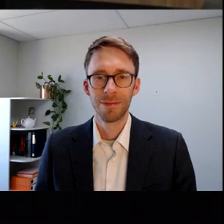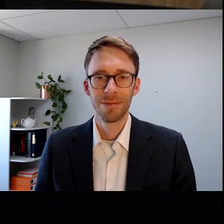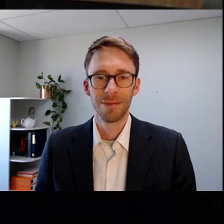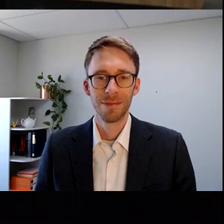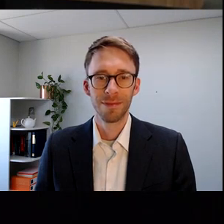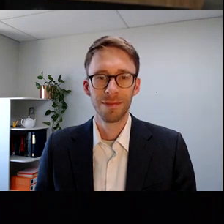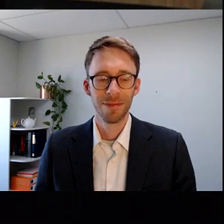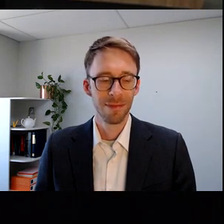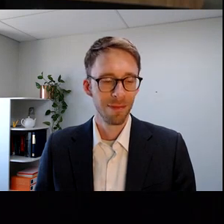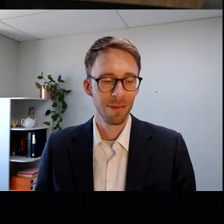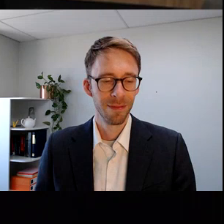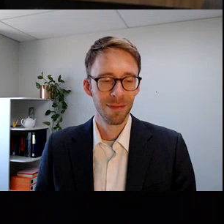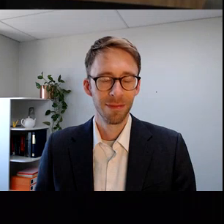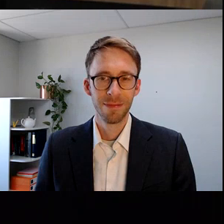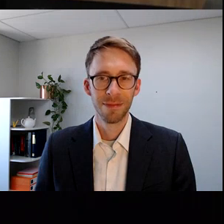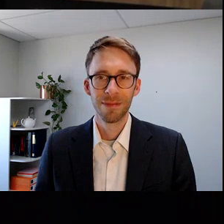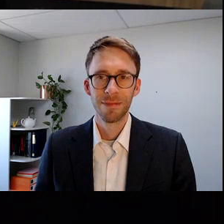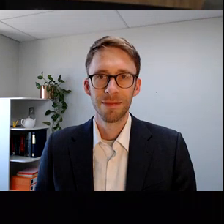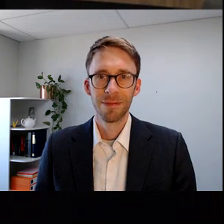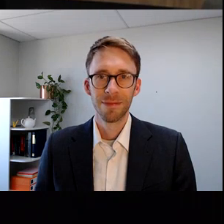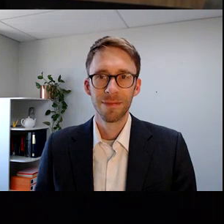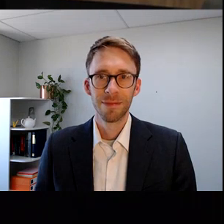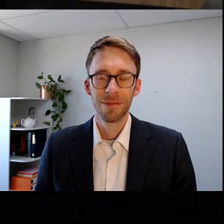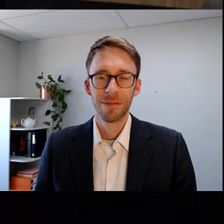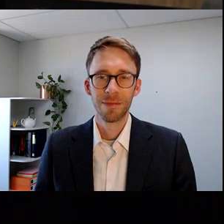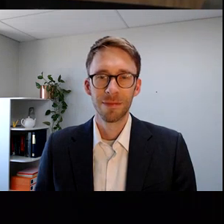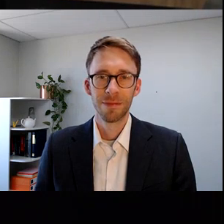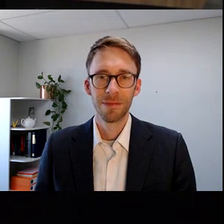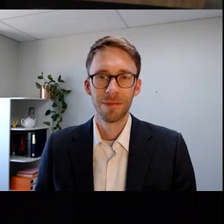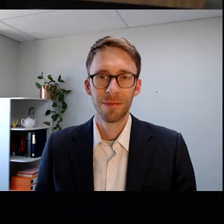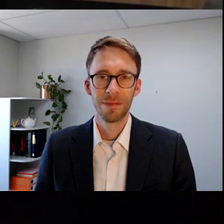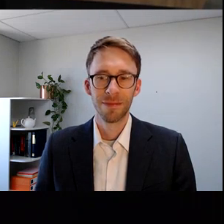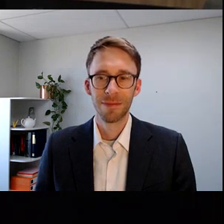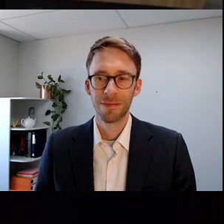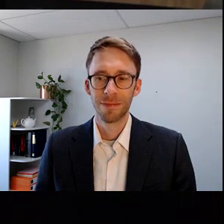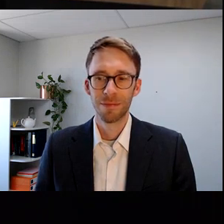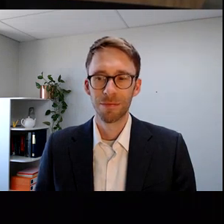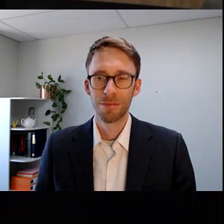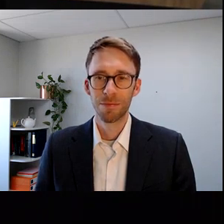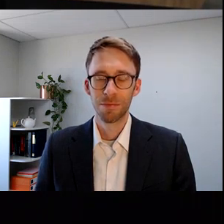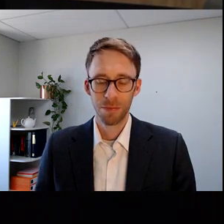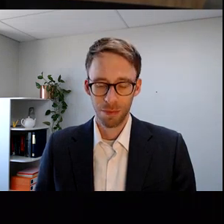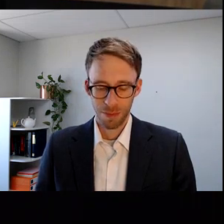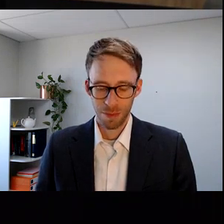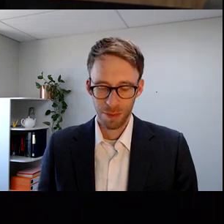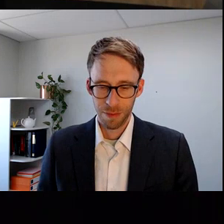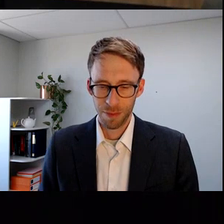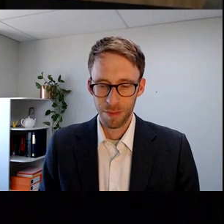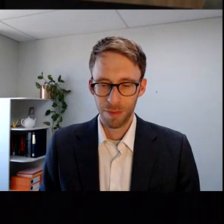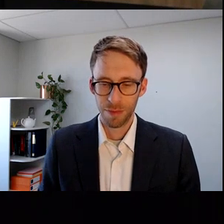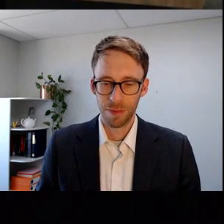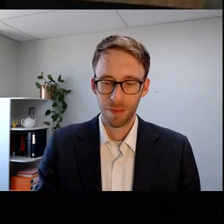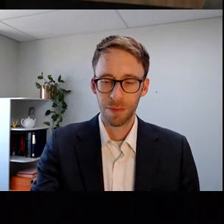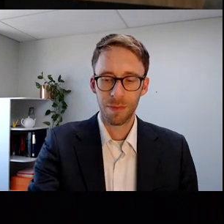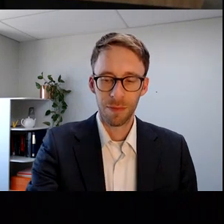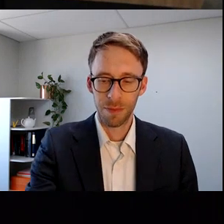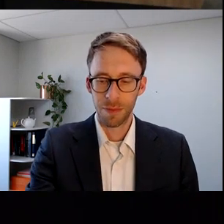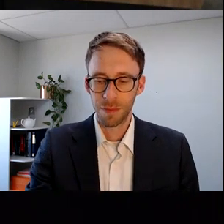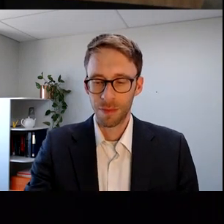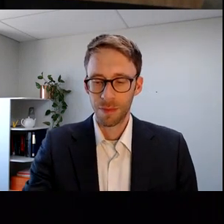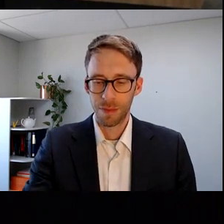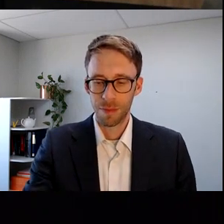Network to launch and host this event. I sincerely hope that you find it valuable, interesting, and walk